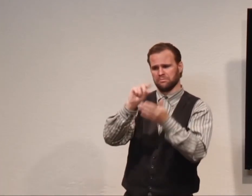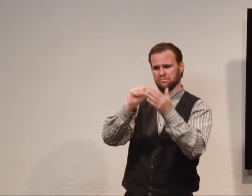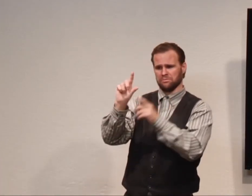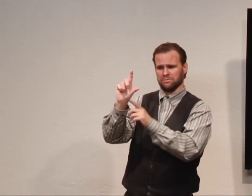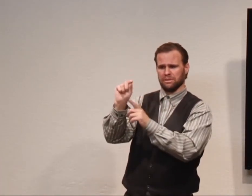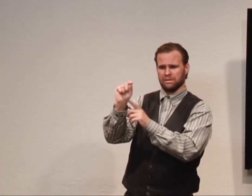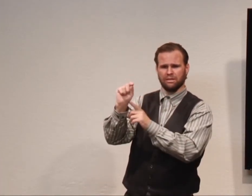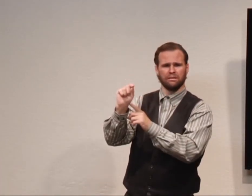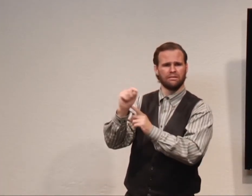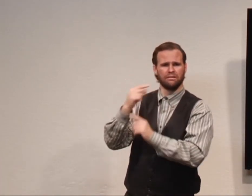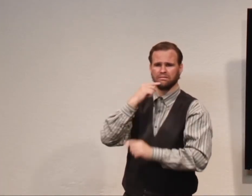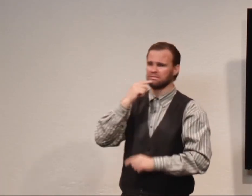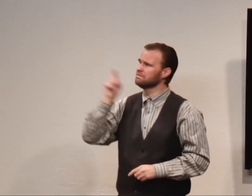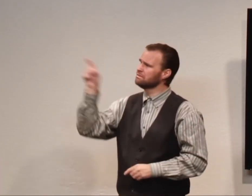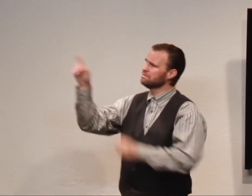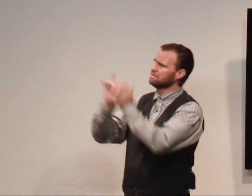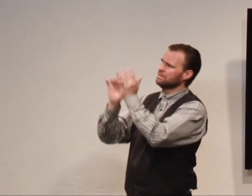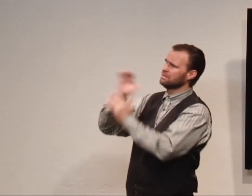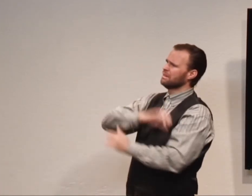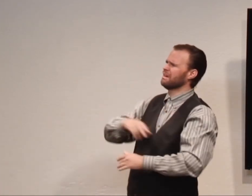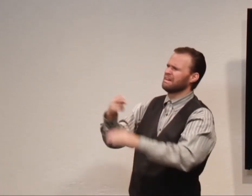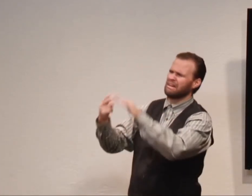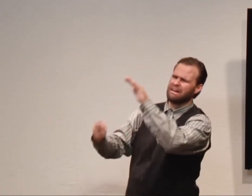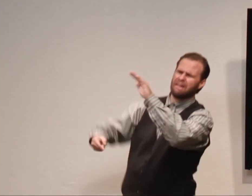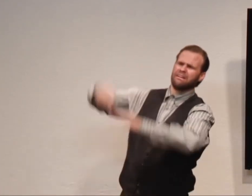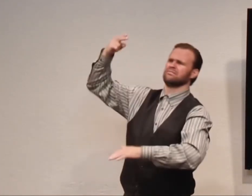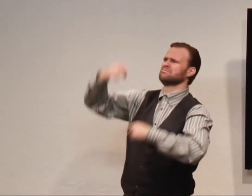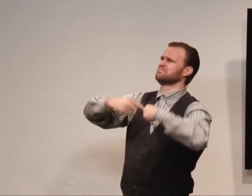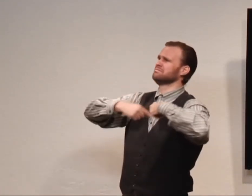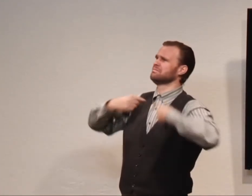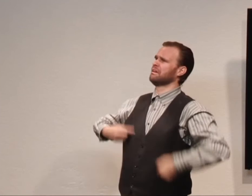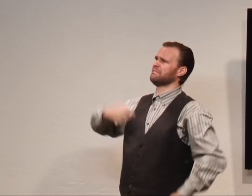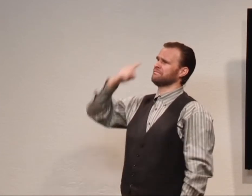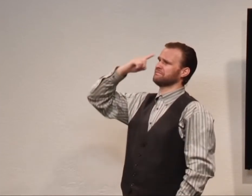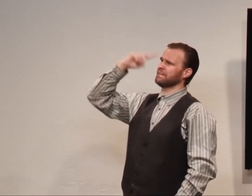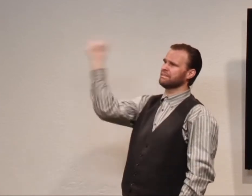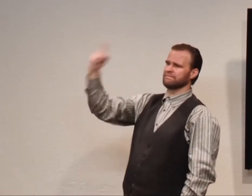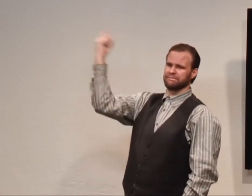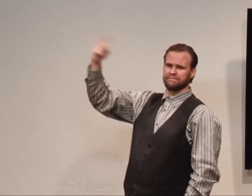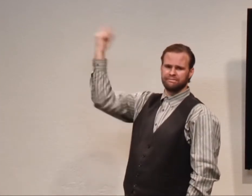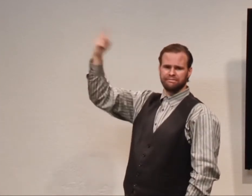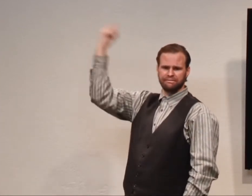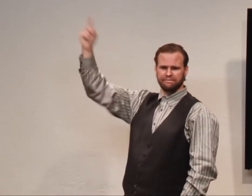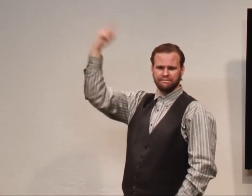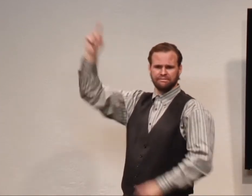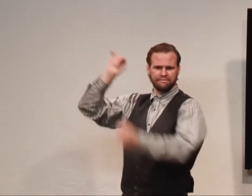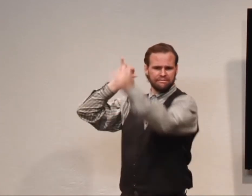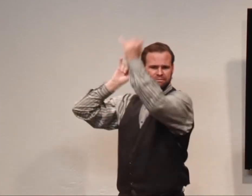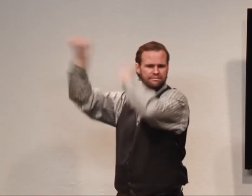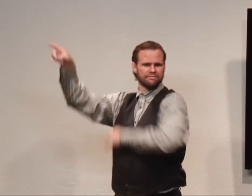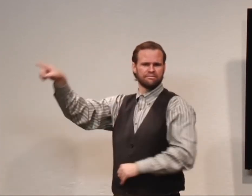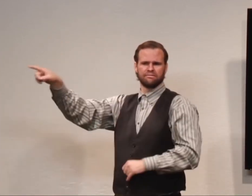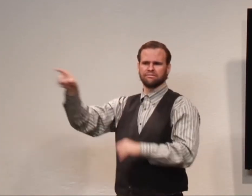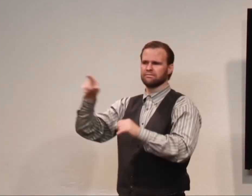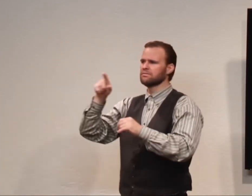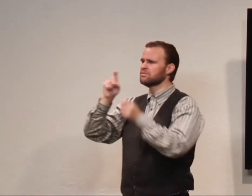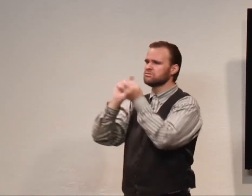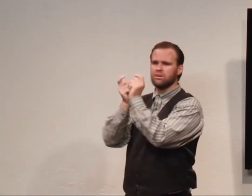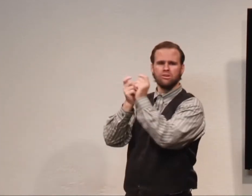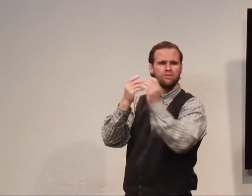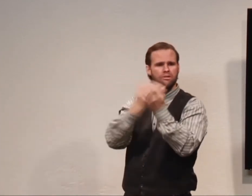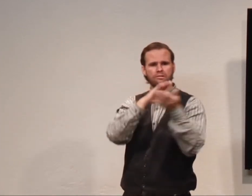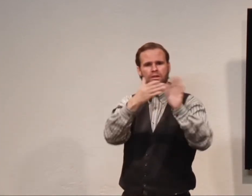Aaron's lineage, all of those priests died, but Jesus Christ, he is a high priest forever. He